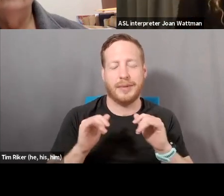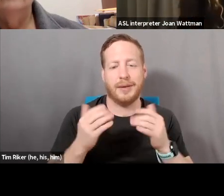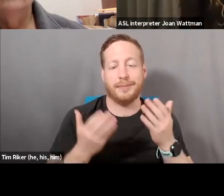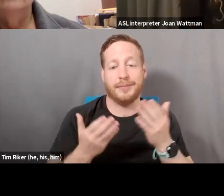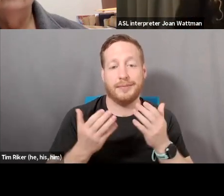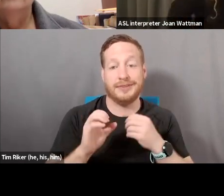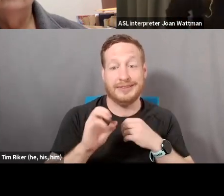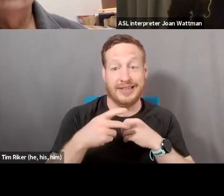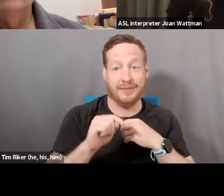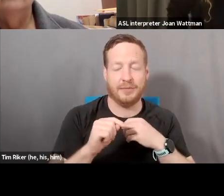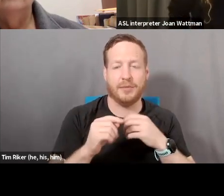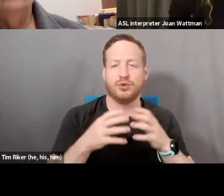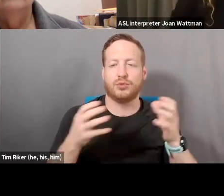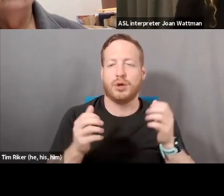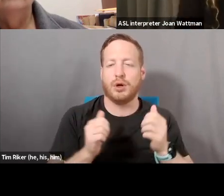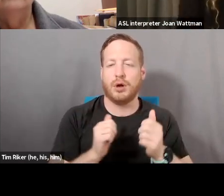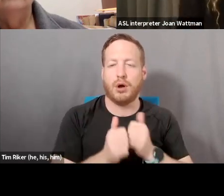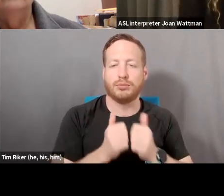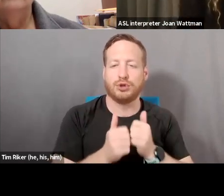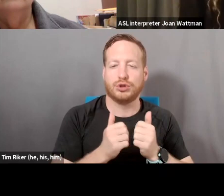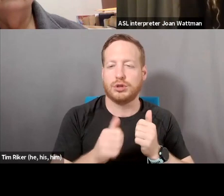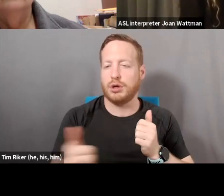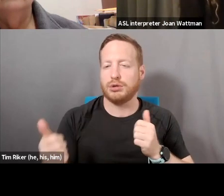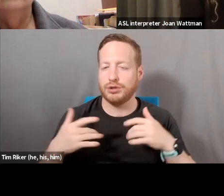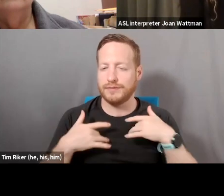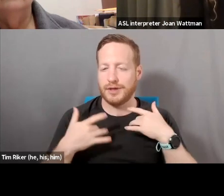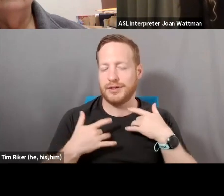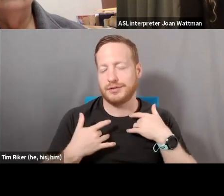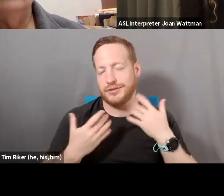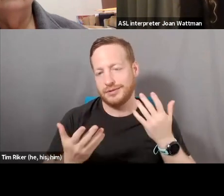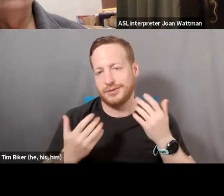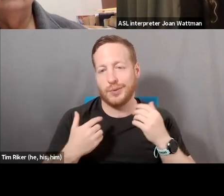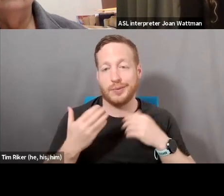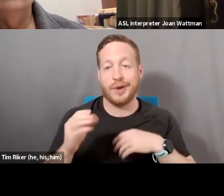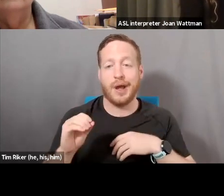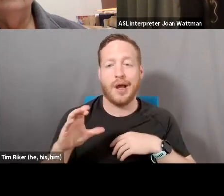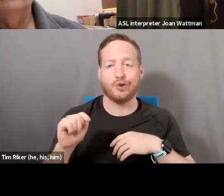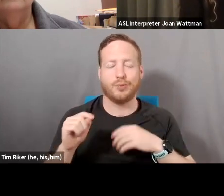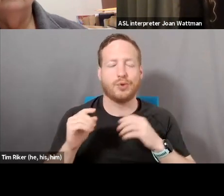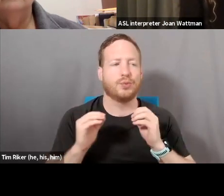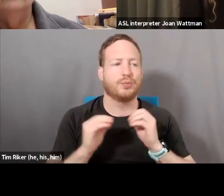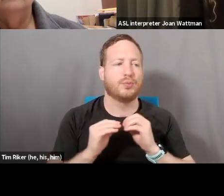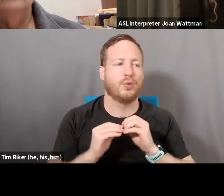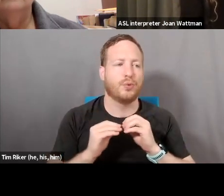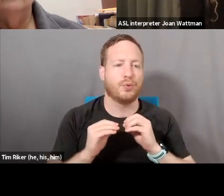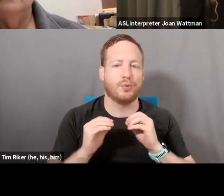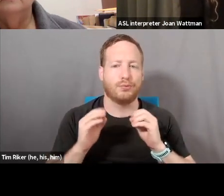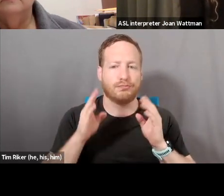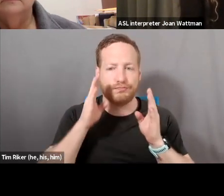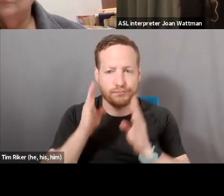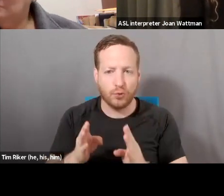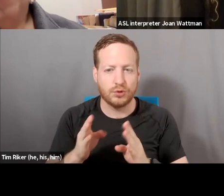Yeah, I would say not necessarily. September, there's a lot of competition with events. So